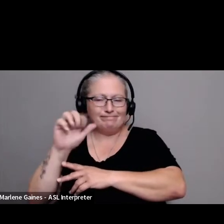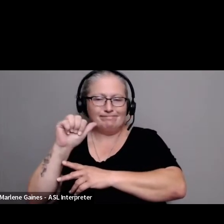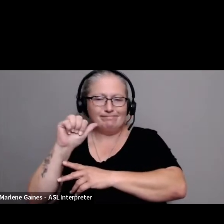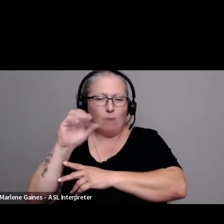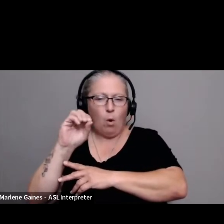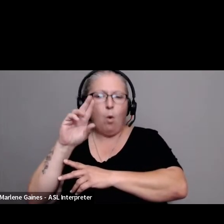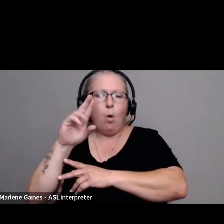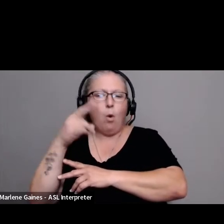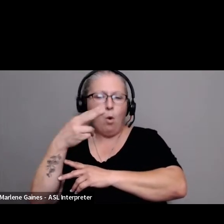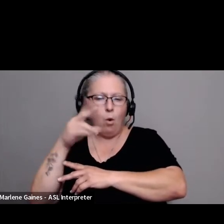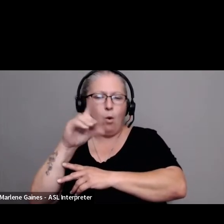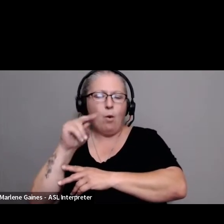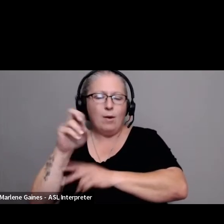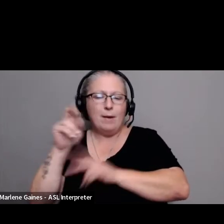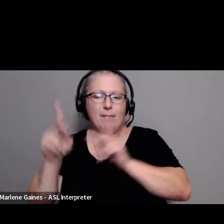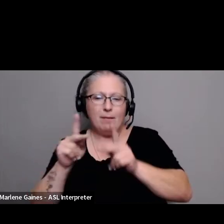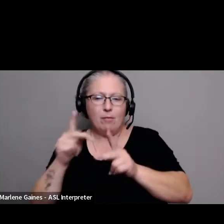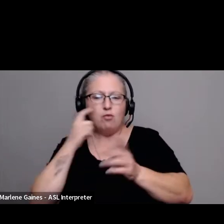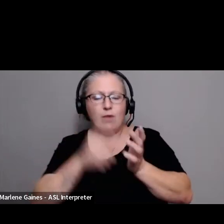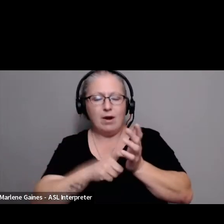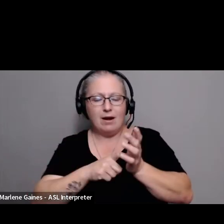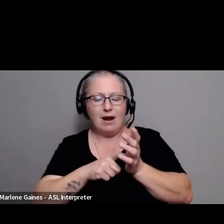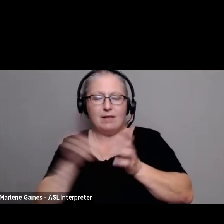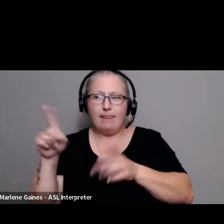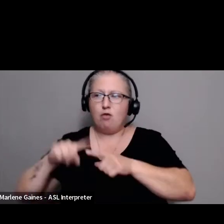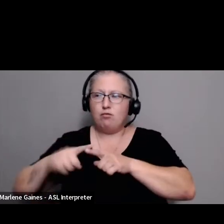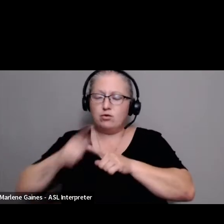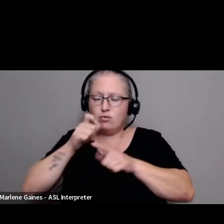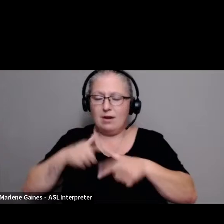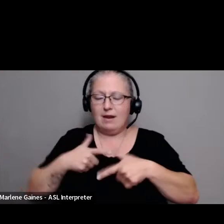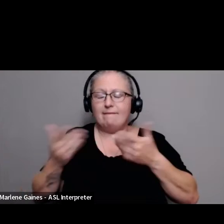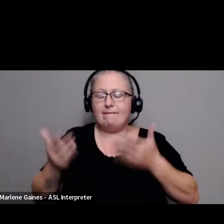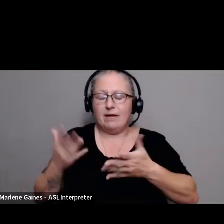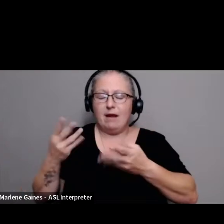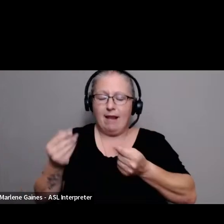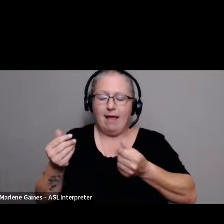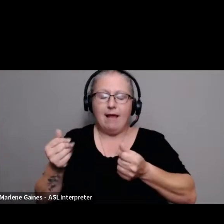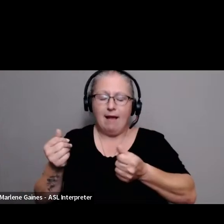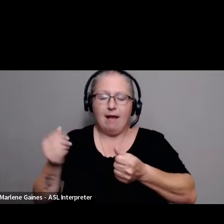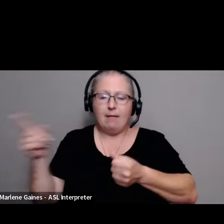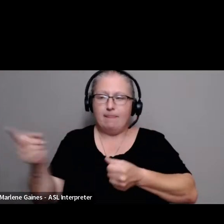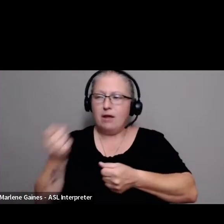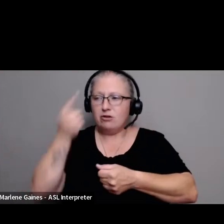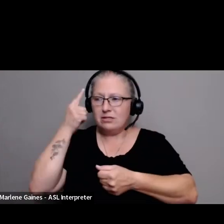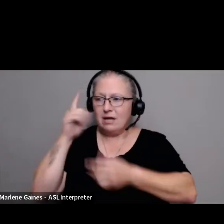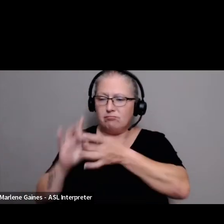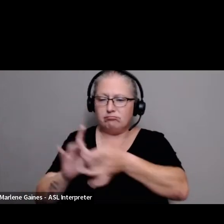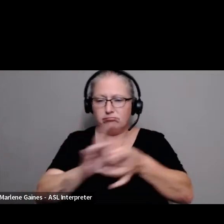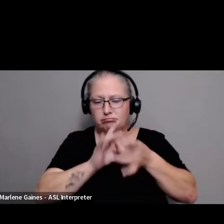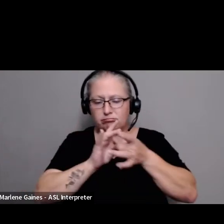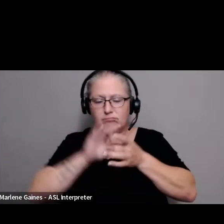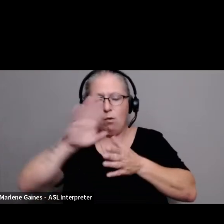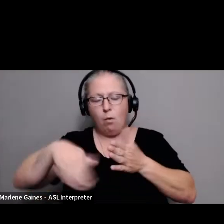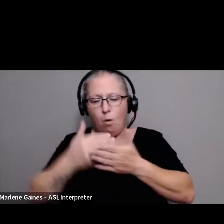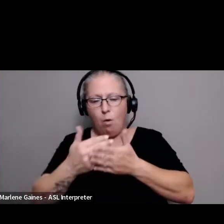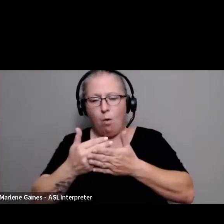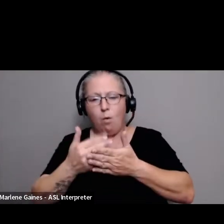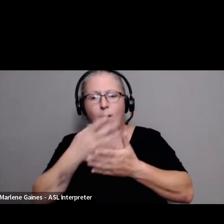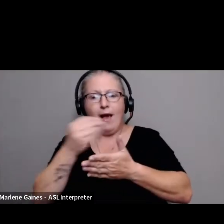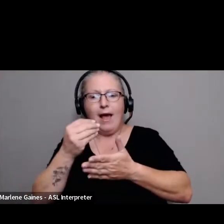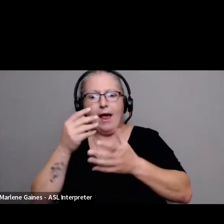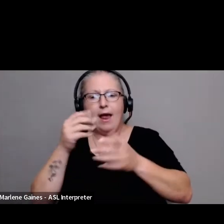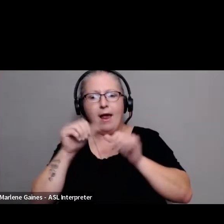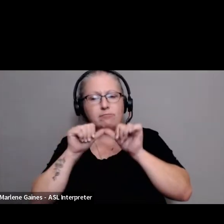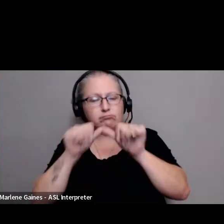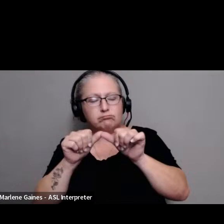recognizes that as the original stewards of this land, the Ramaytush Ohlone understood the interconnectedness of all things and maintained harmony